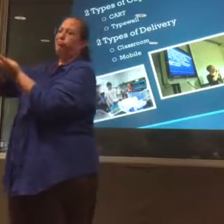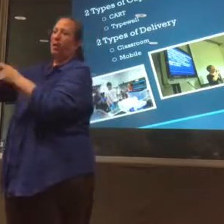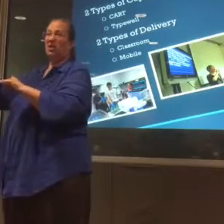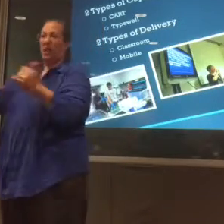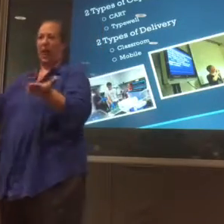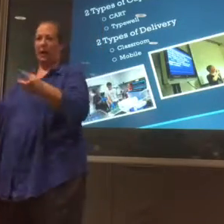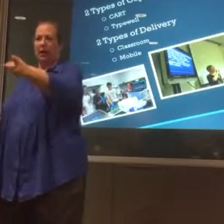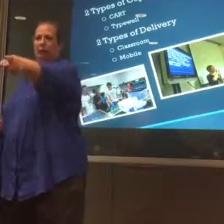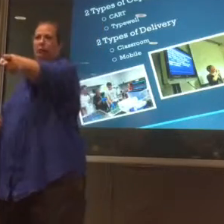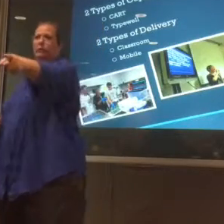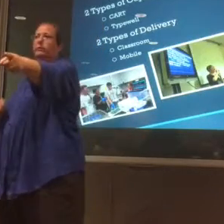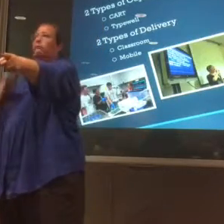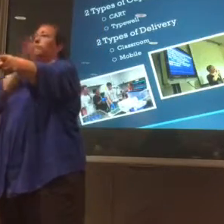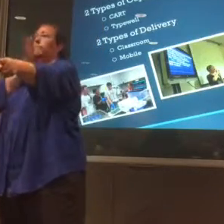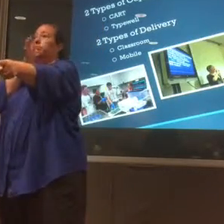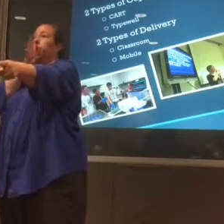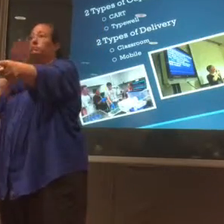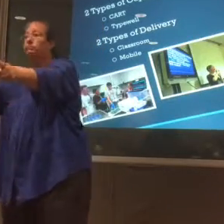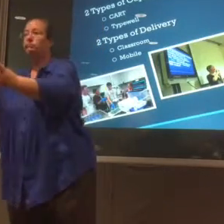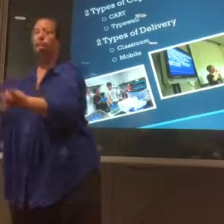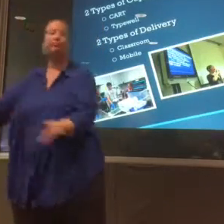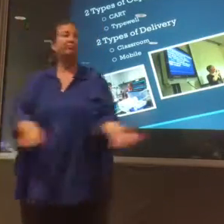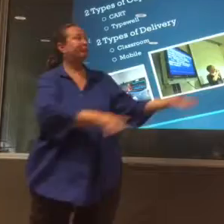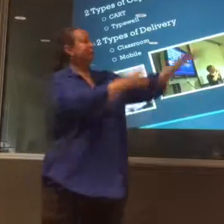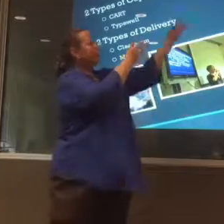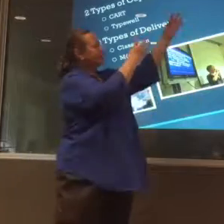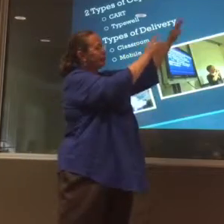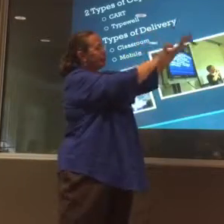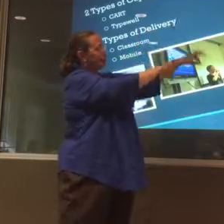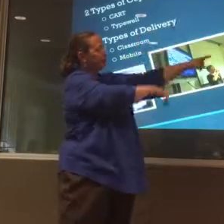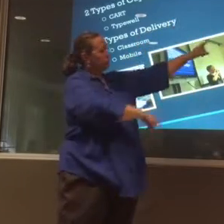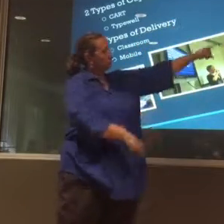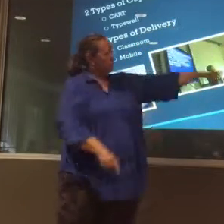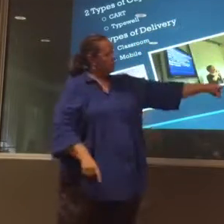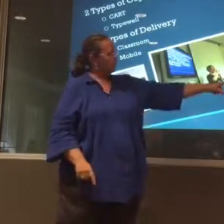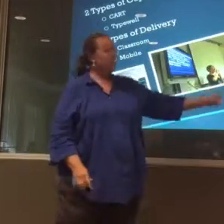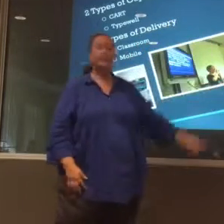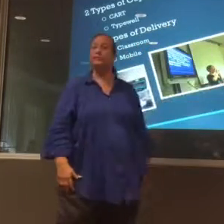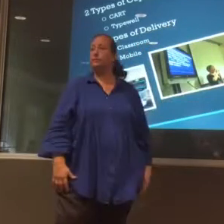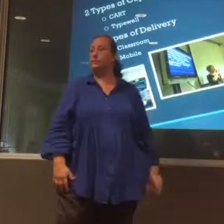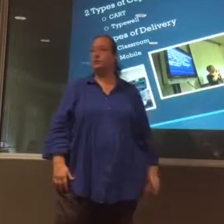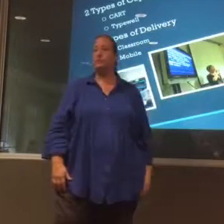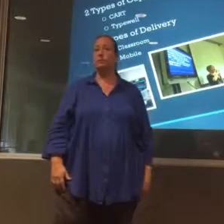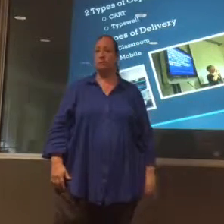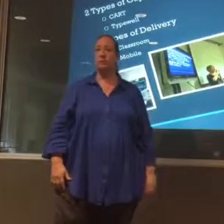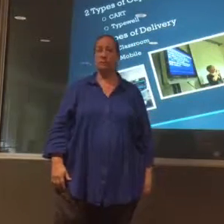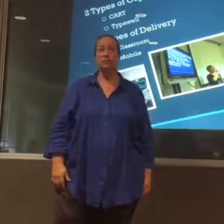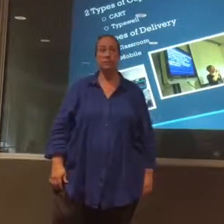all go through the interpreter through the captioner, just as if you're seeing right now in this